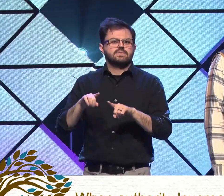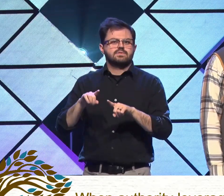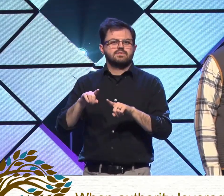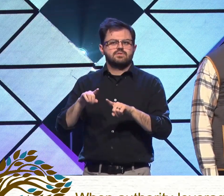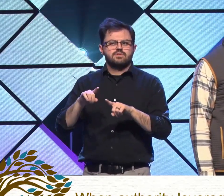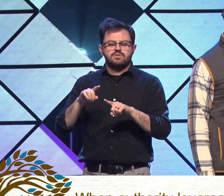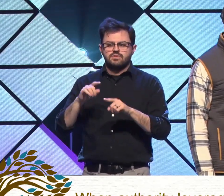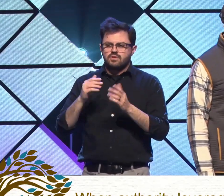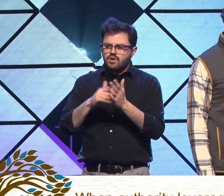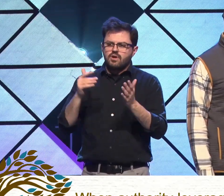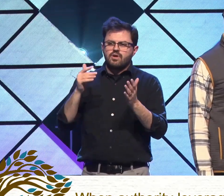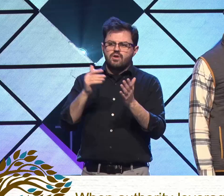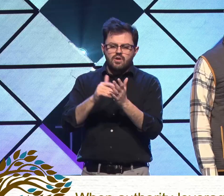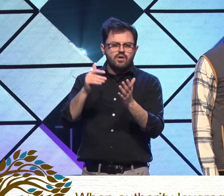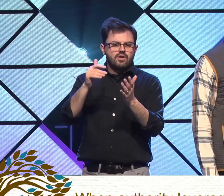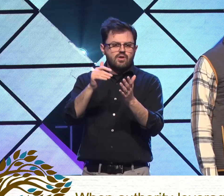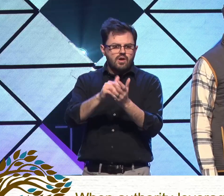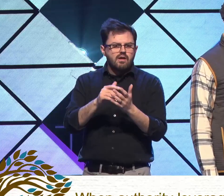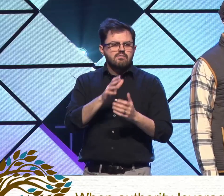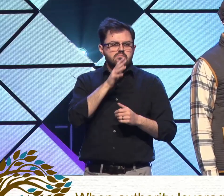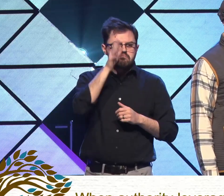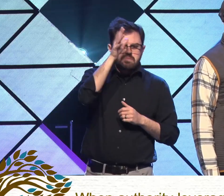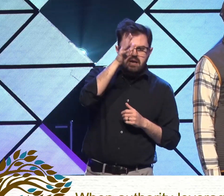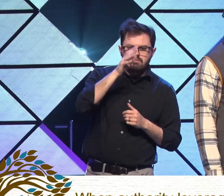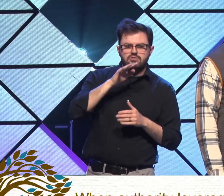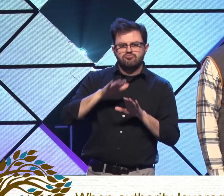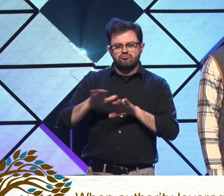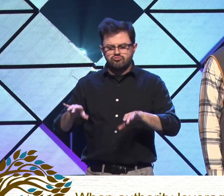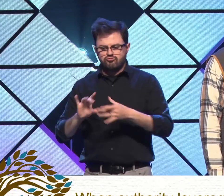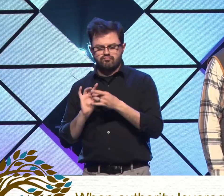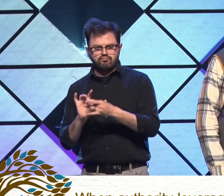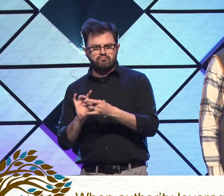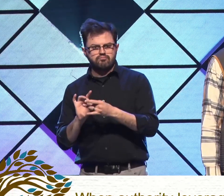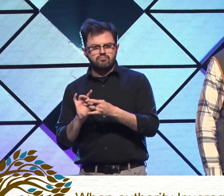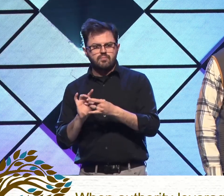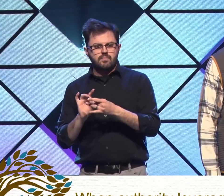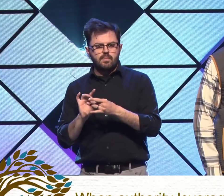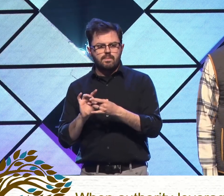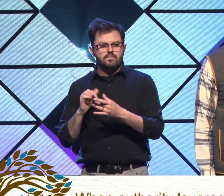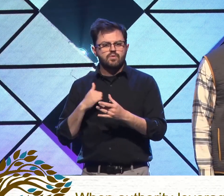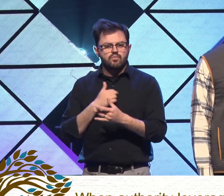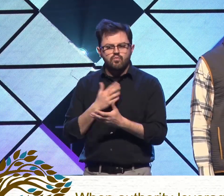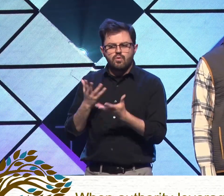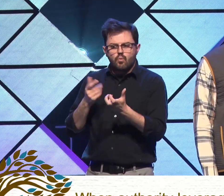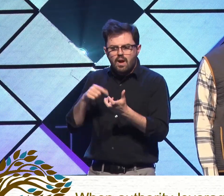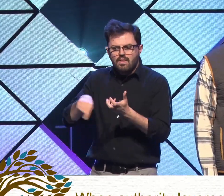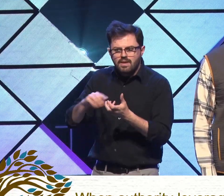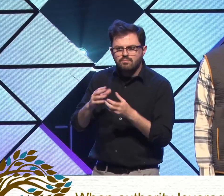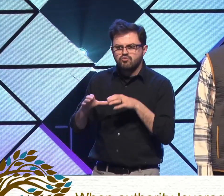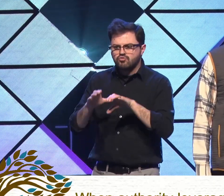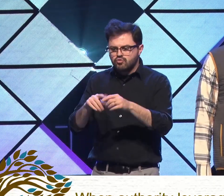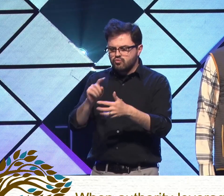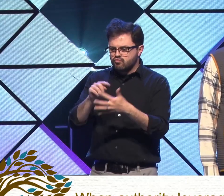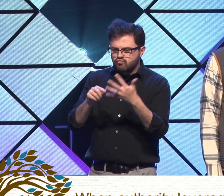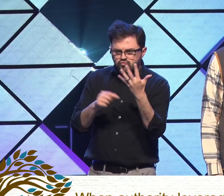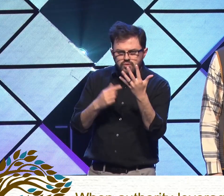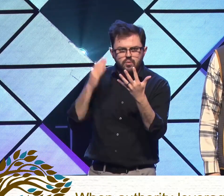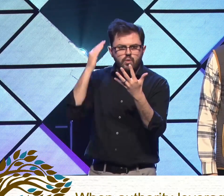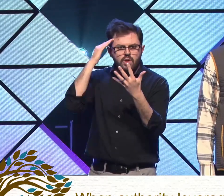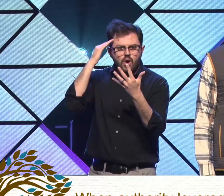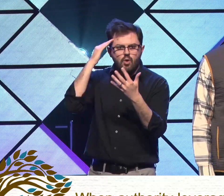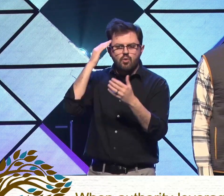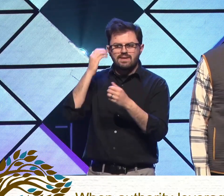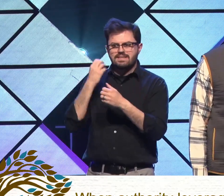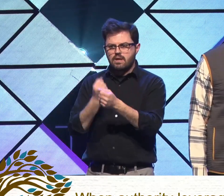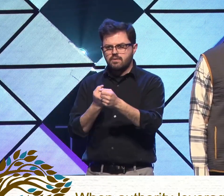we have so much authority in the lives of our young children. And we want them to do what we know is healthy for them. And we want that, or I should say what we believe